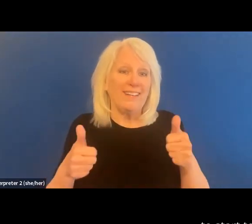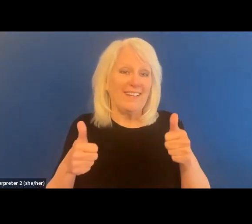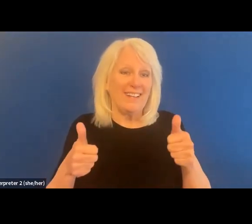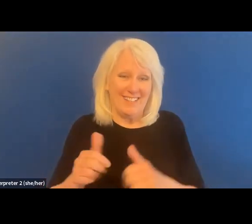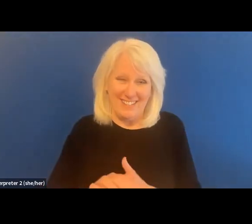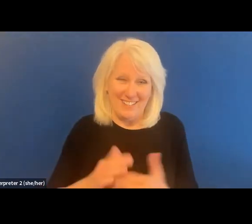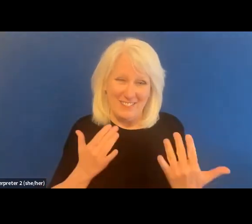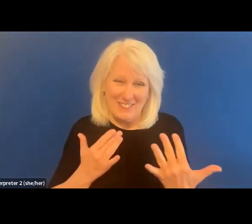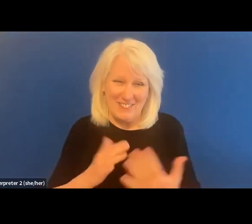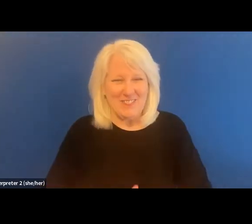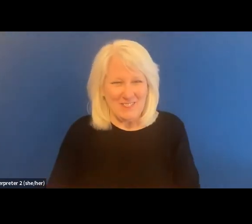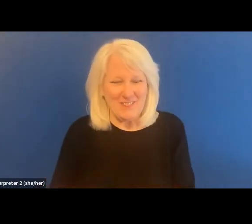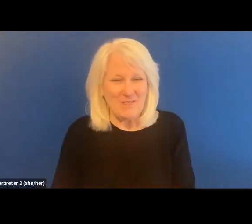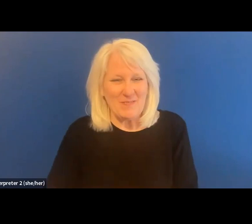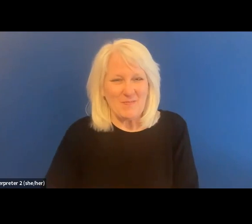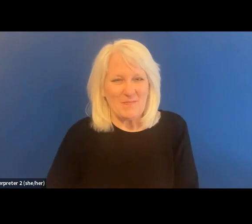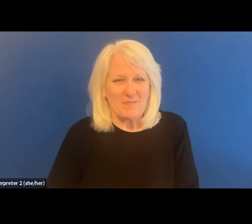room.